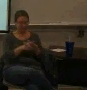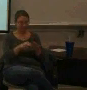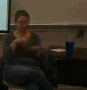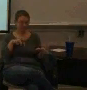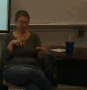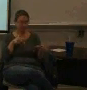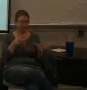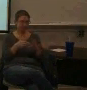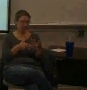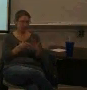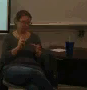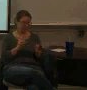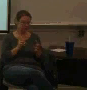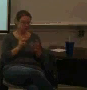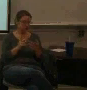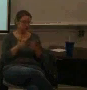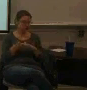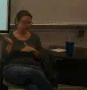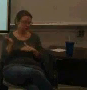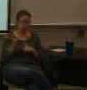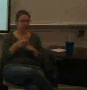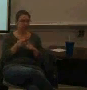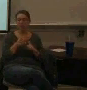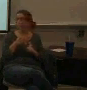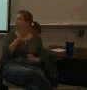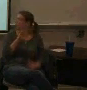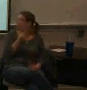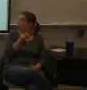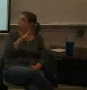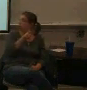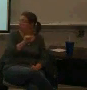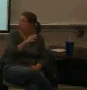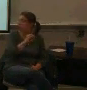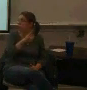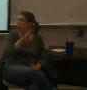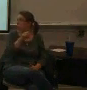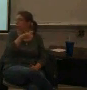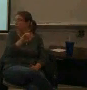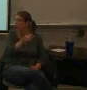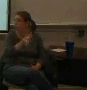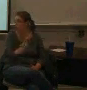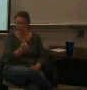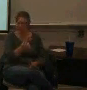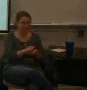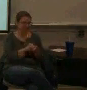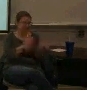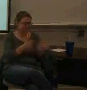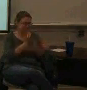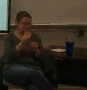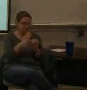basically bacteria and archaea at the most extreme levels. And that's sort of the general trend, whether you're talking about